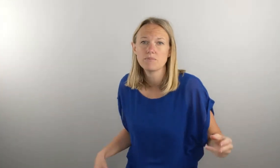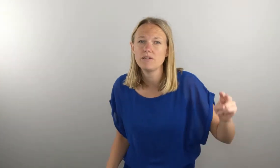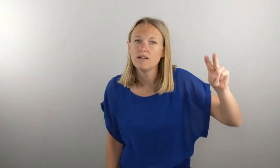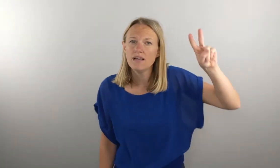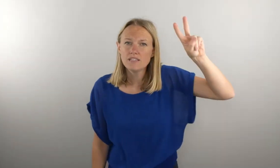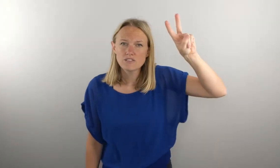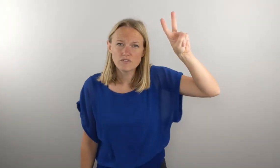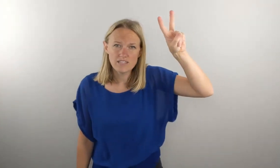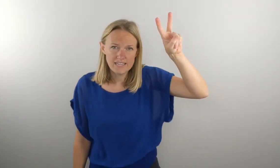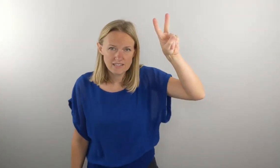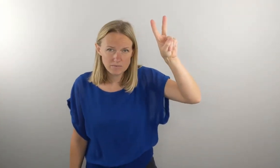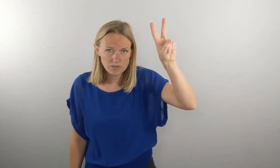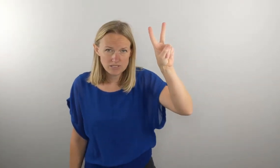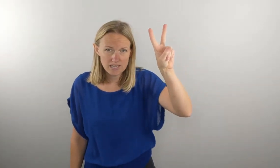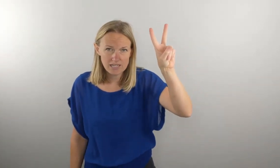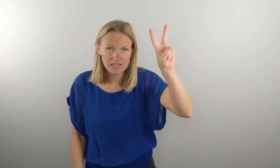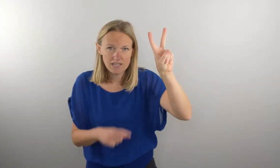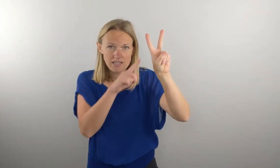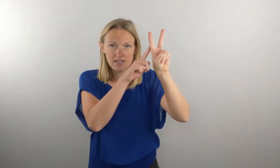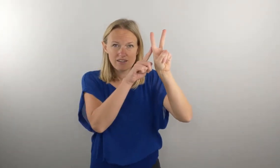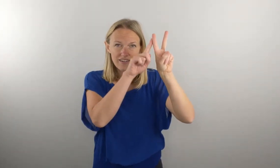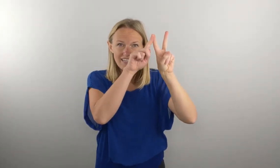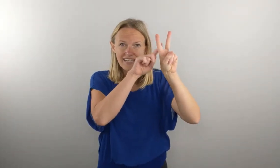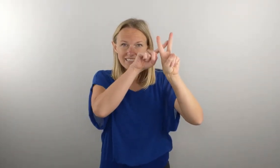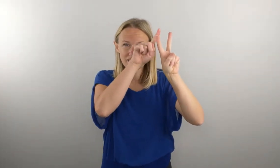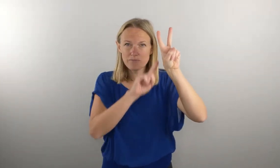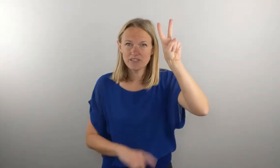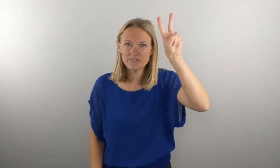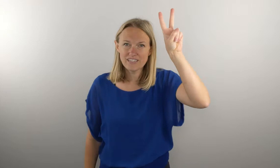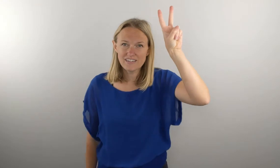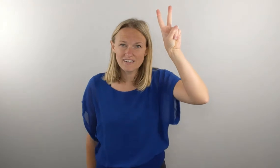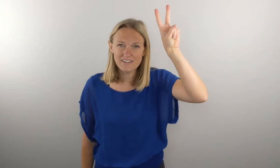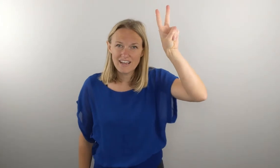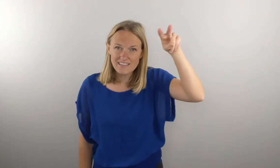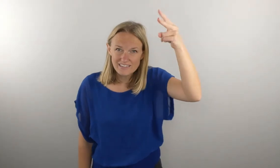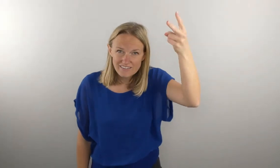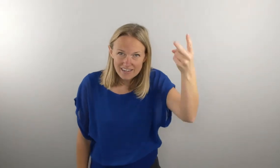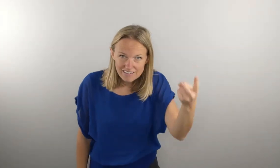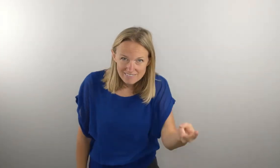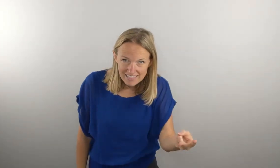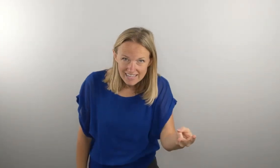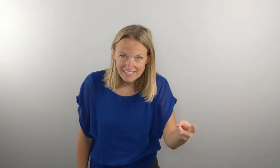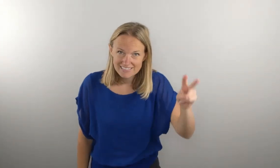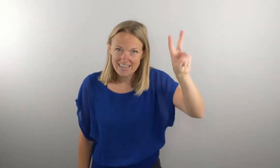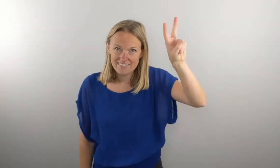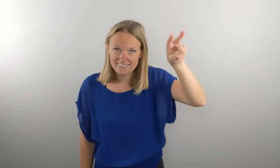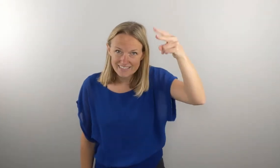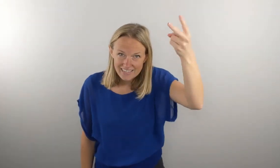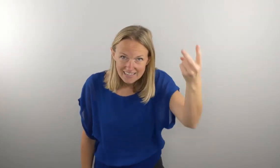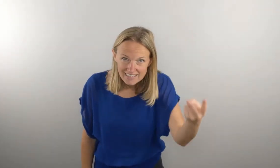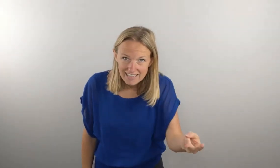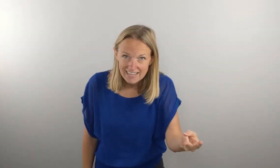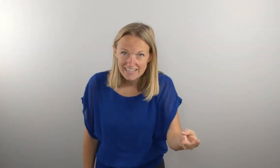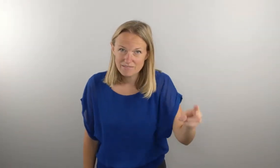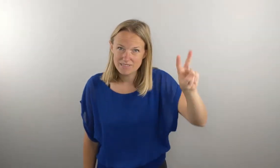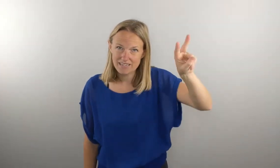acceptable. So for lay them, you take your index and your middle finger, and then you kind of lay it down, okay? Lay it down.